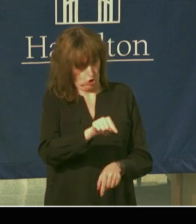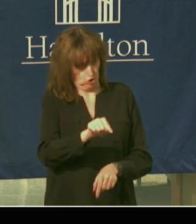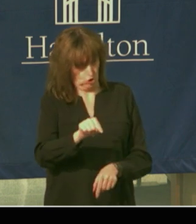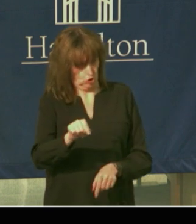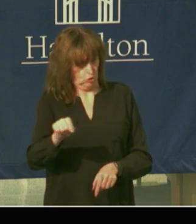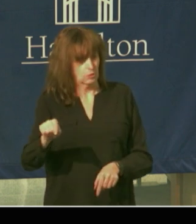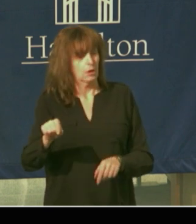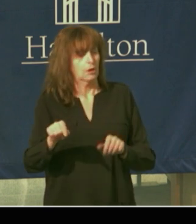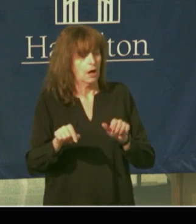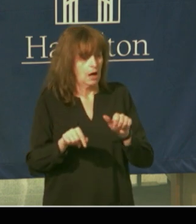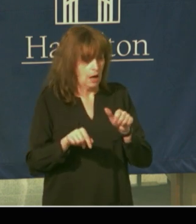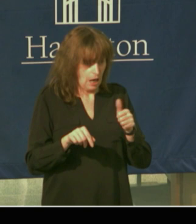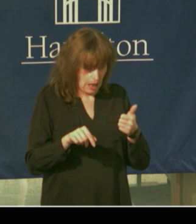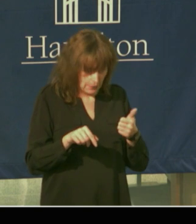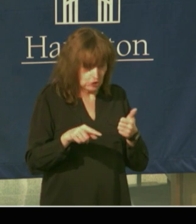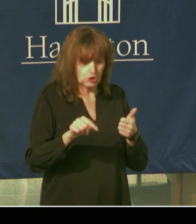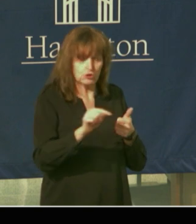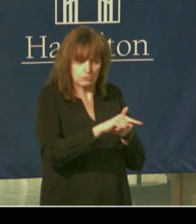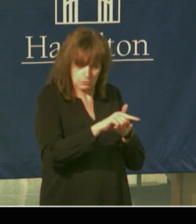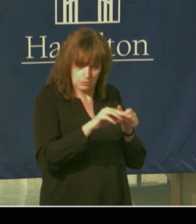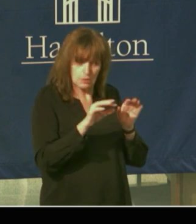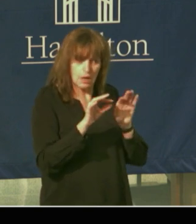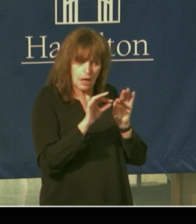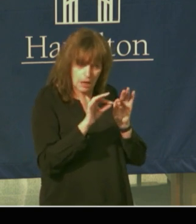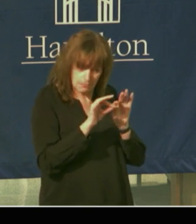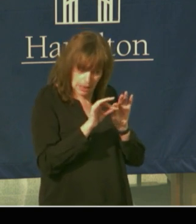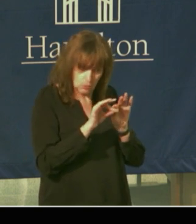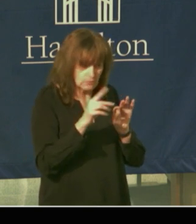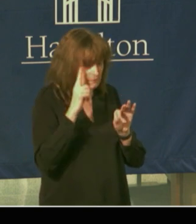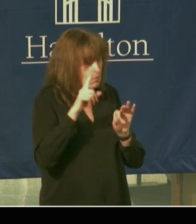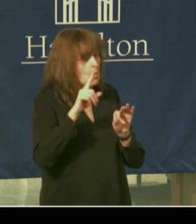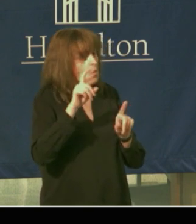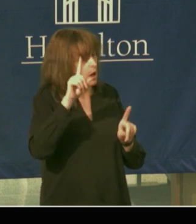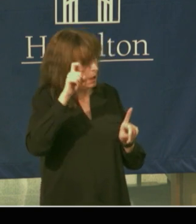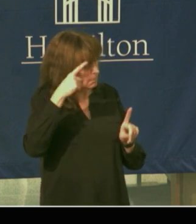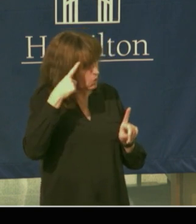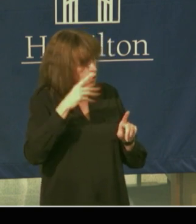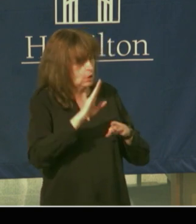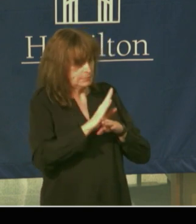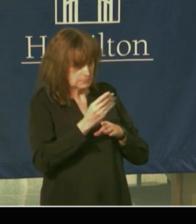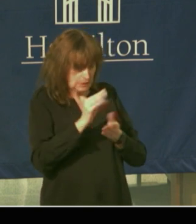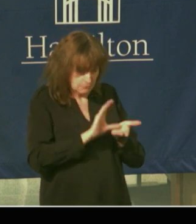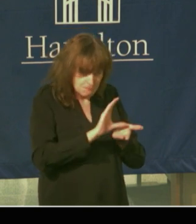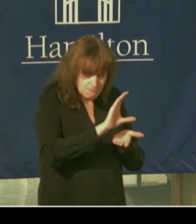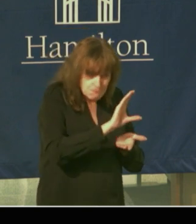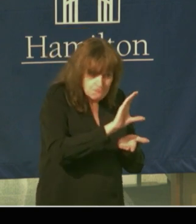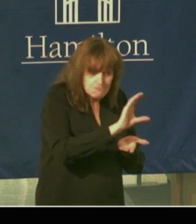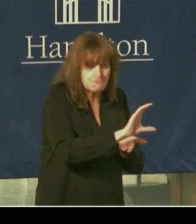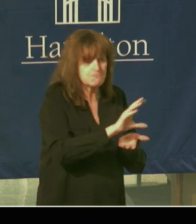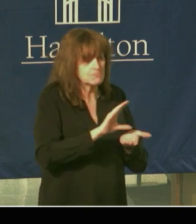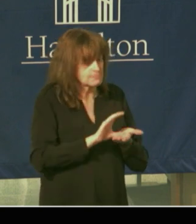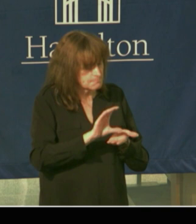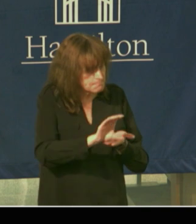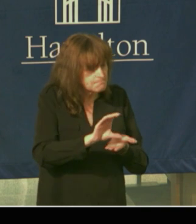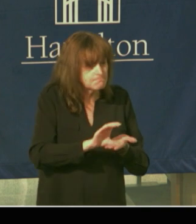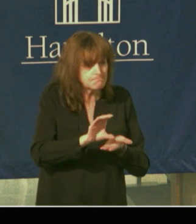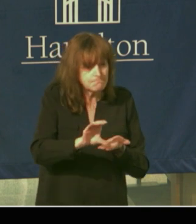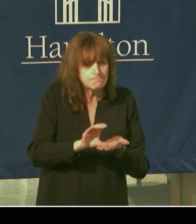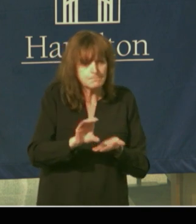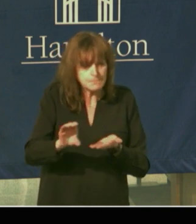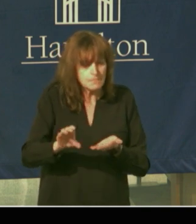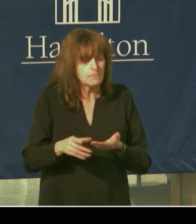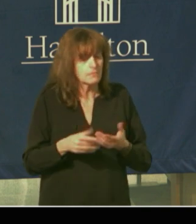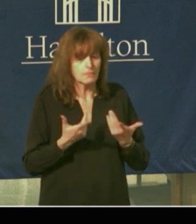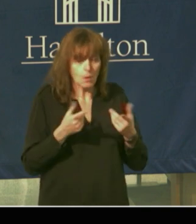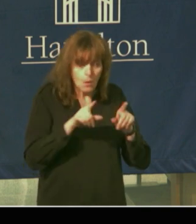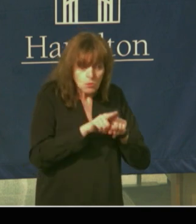that they're dealing with. Businesses will be able to benefit immediately from that support and reduce their remittance of income tax